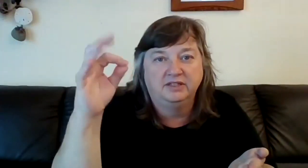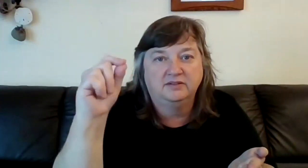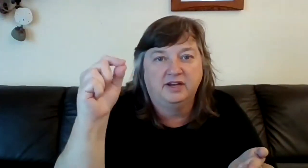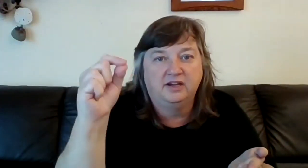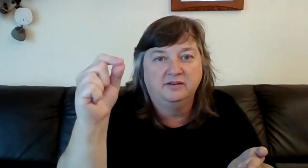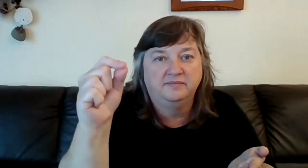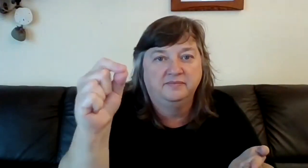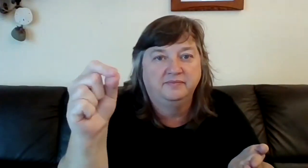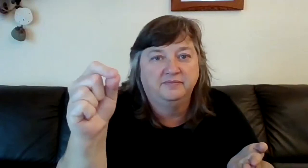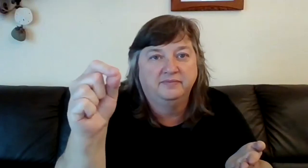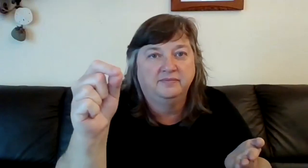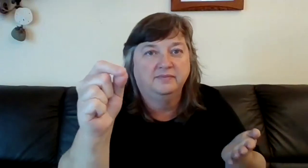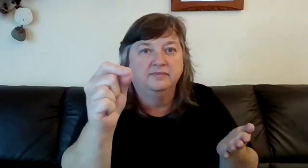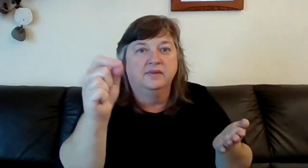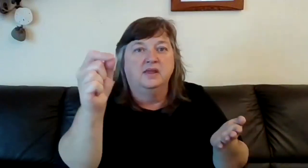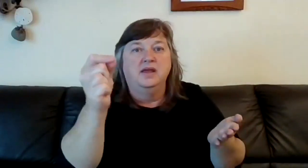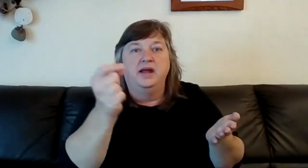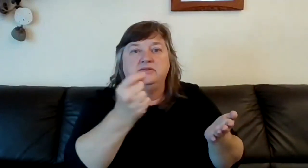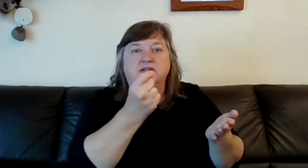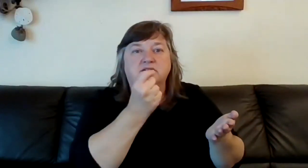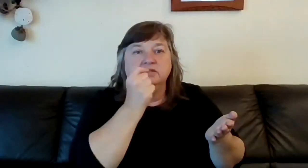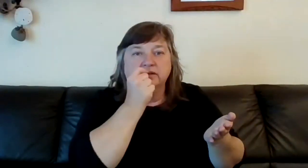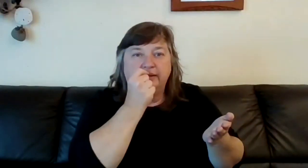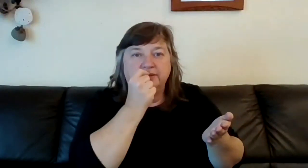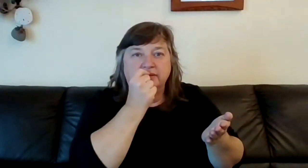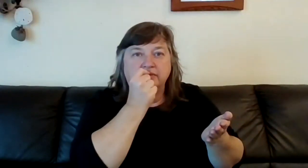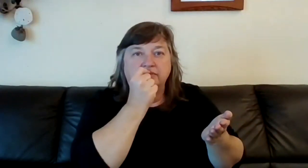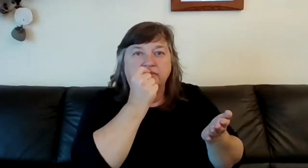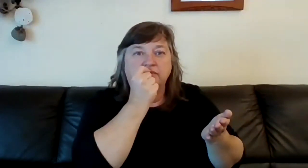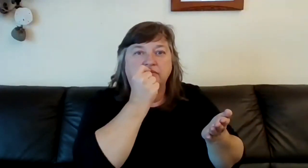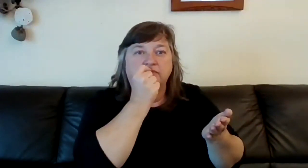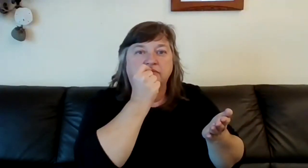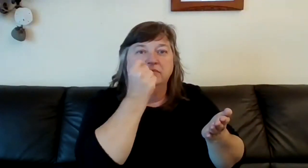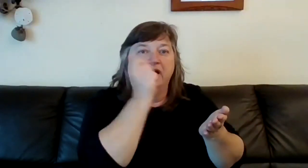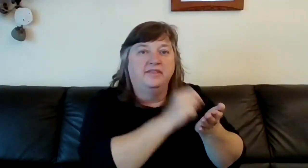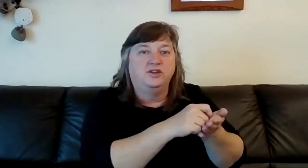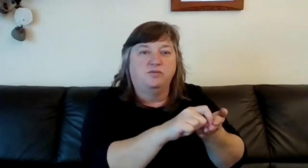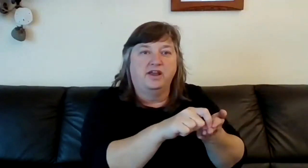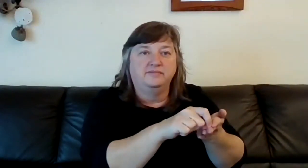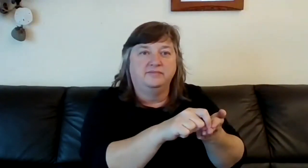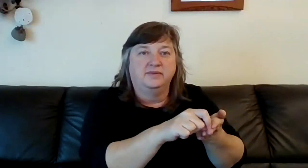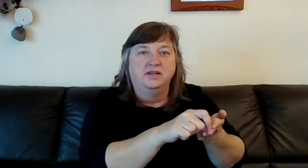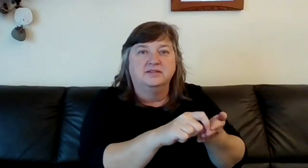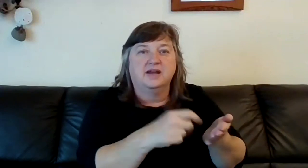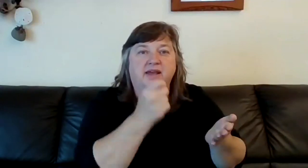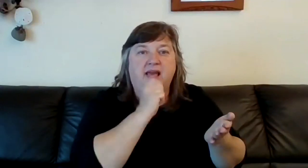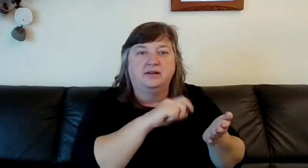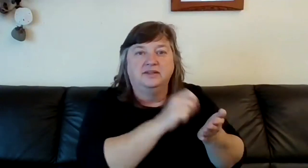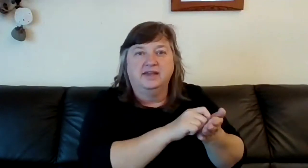is right here. And you touch it to your lips, and then you write. It's kind of like licking